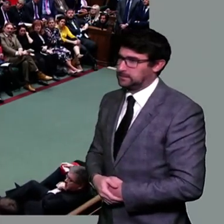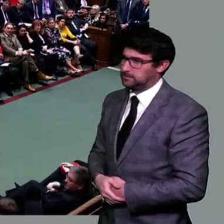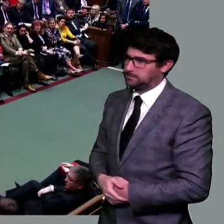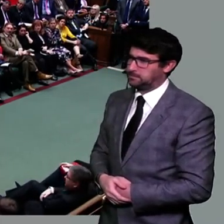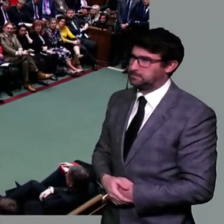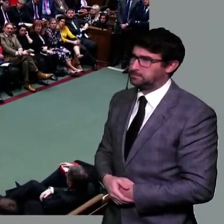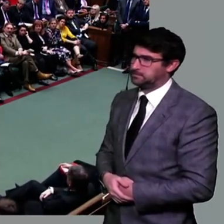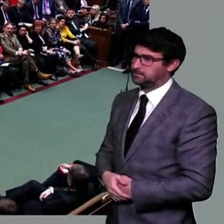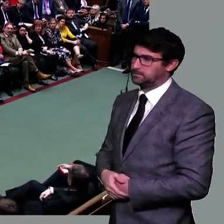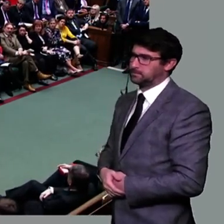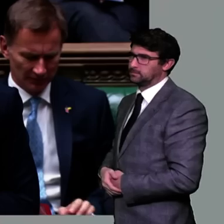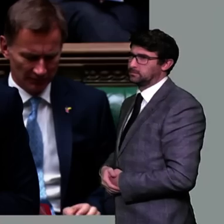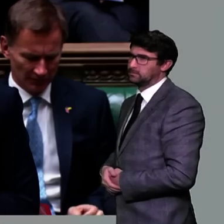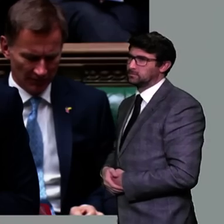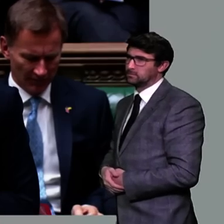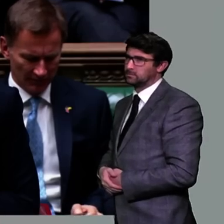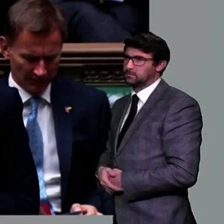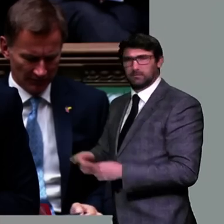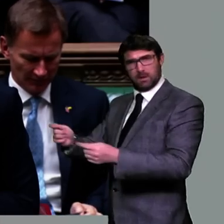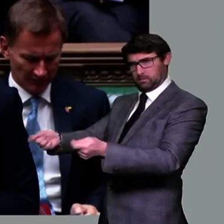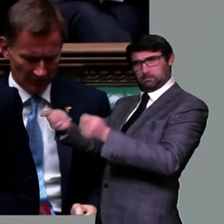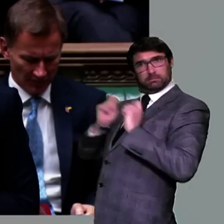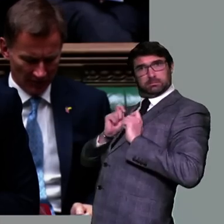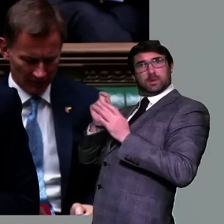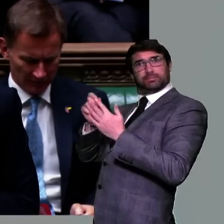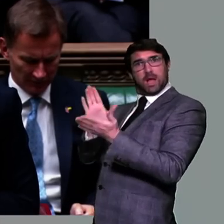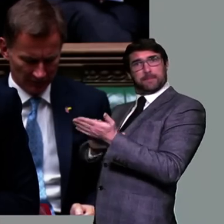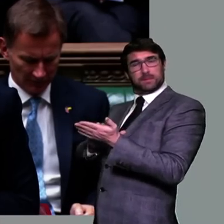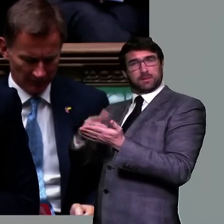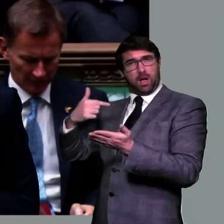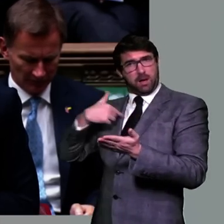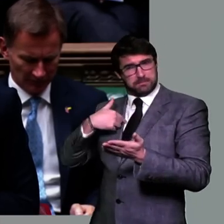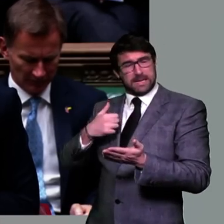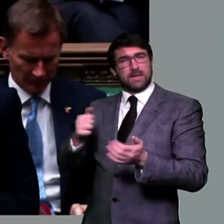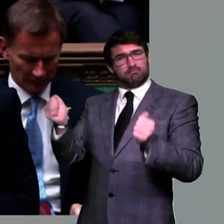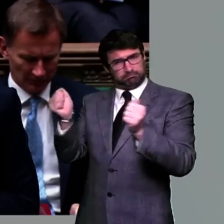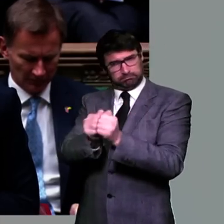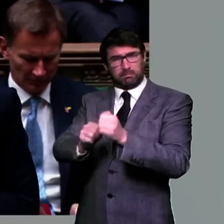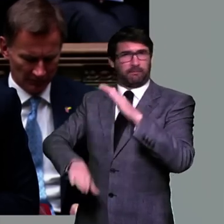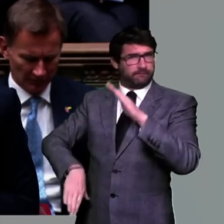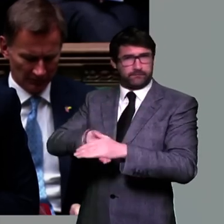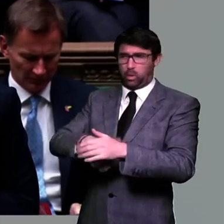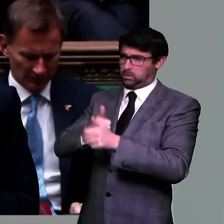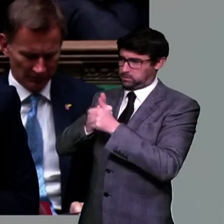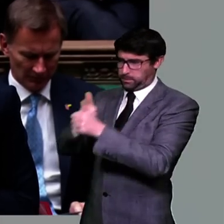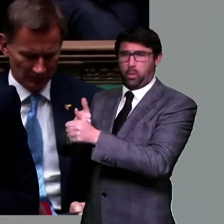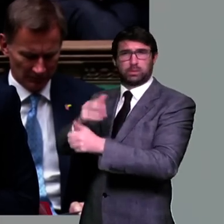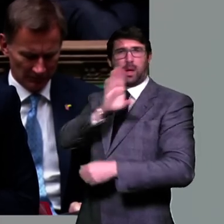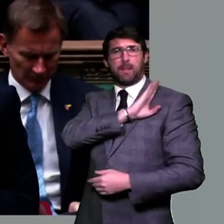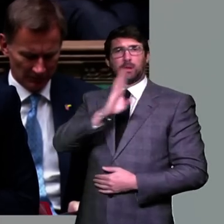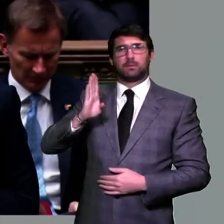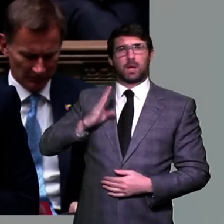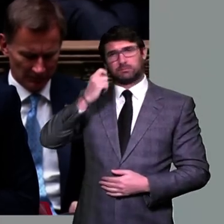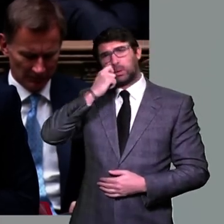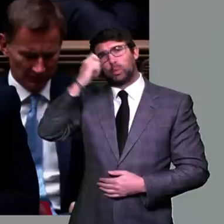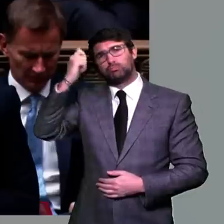It was one of my first acts in office to make sure the military support we give to Ukraine is equal to the military support